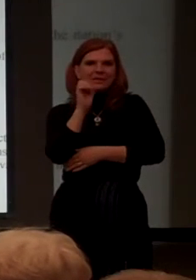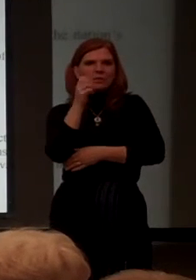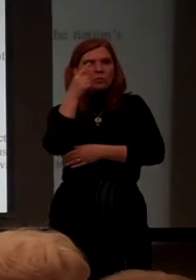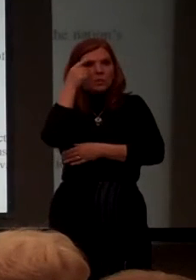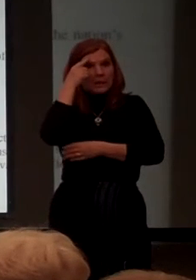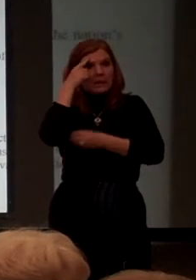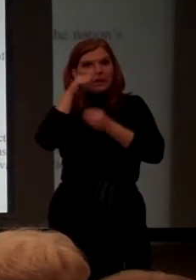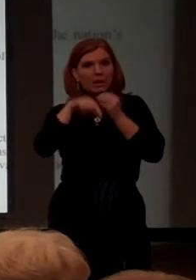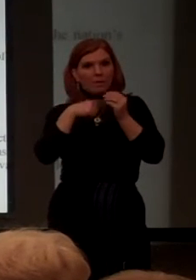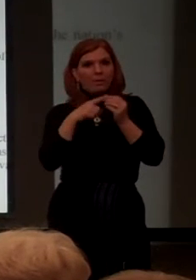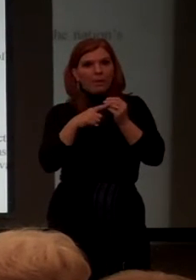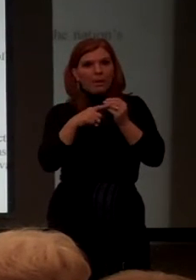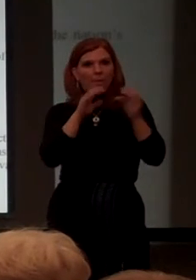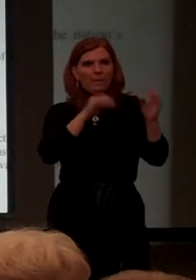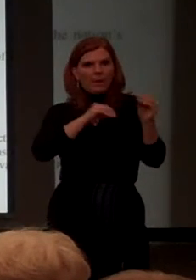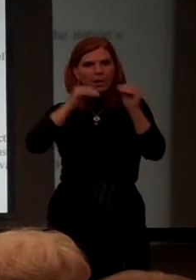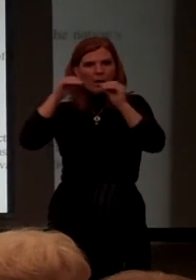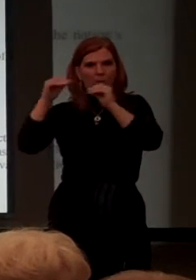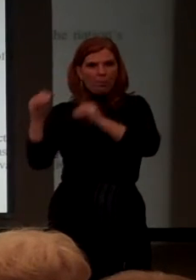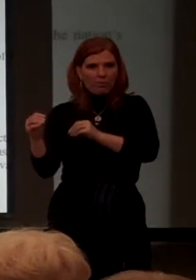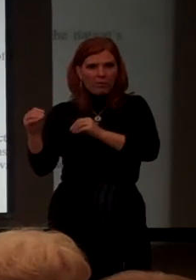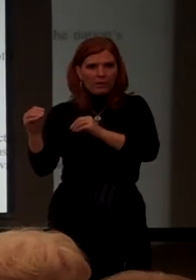was thinking about moving.